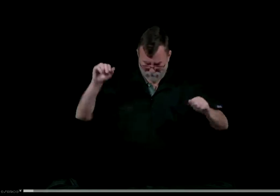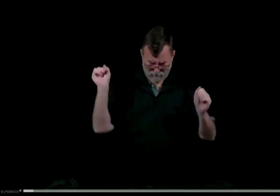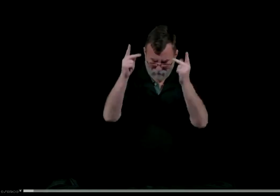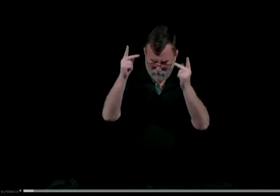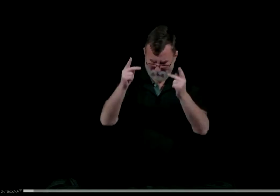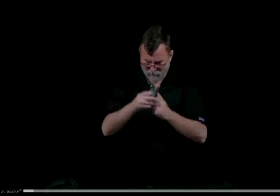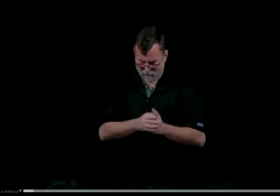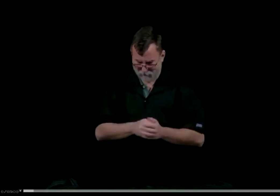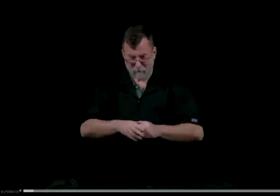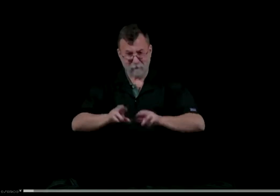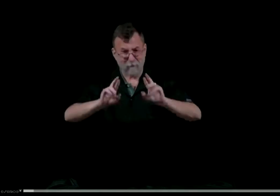All right, here we go.